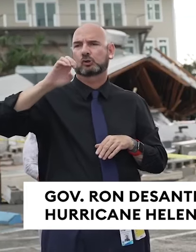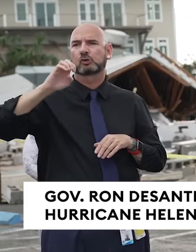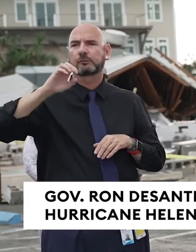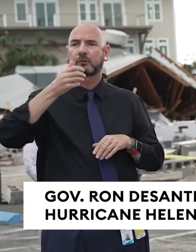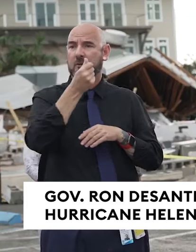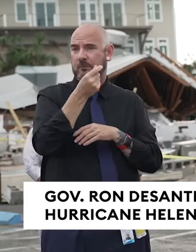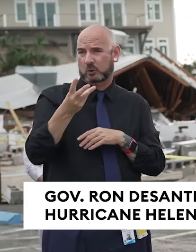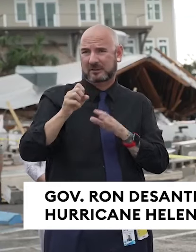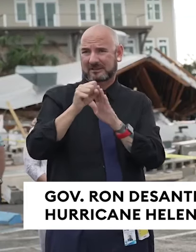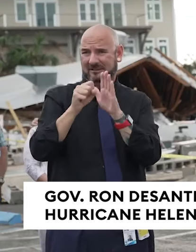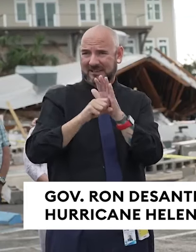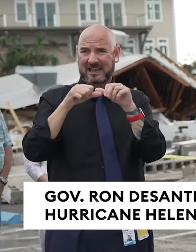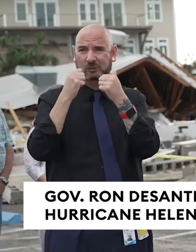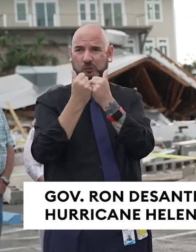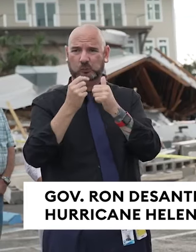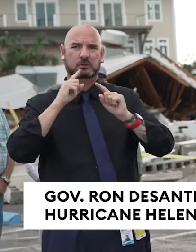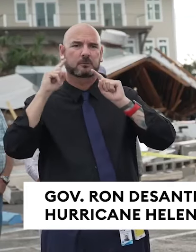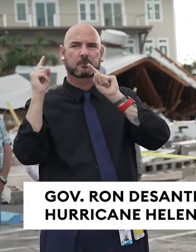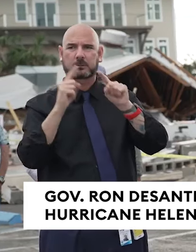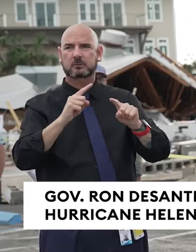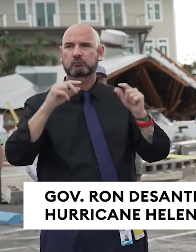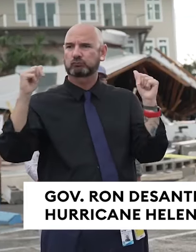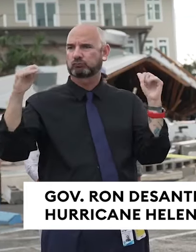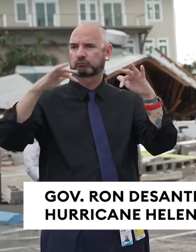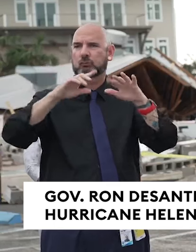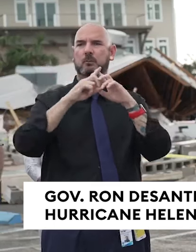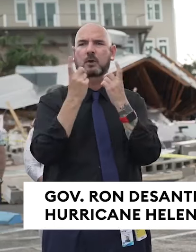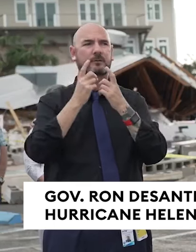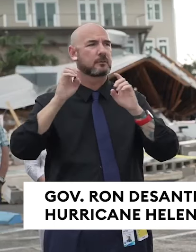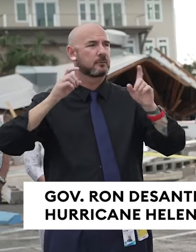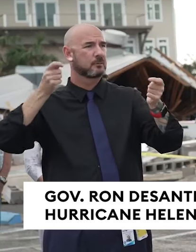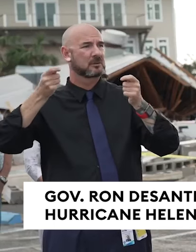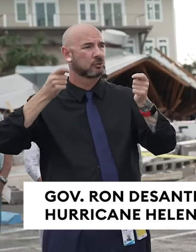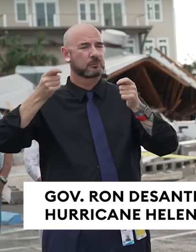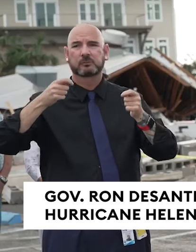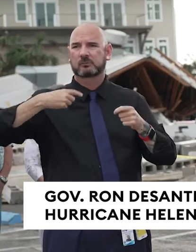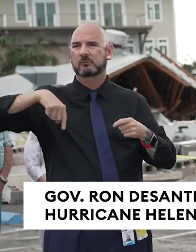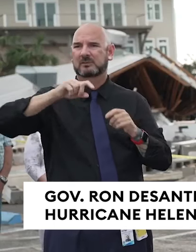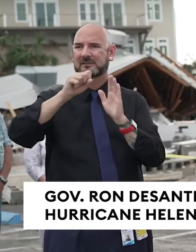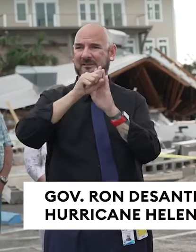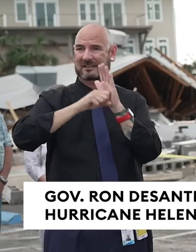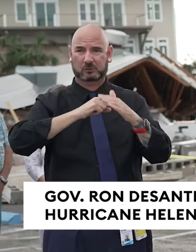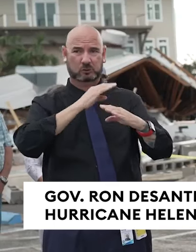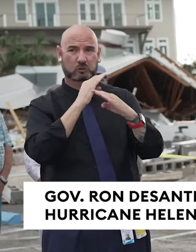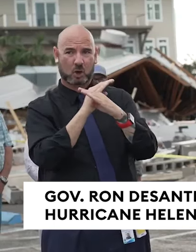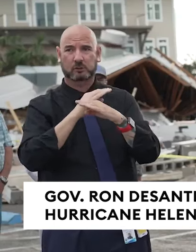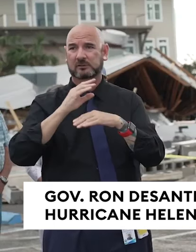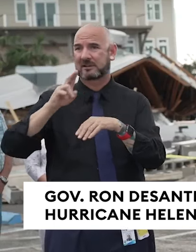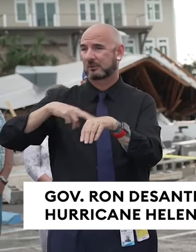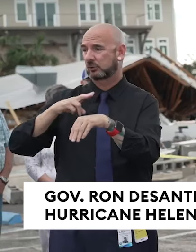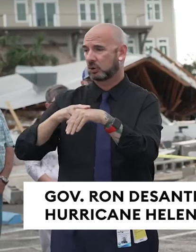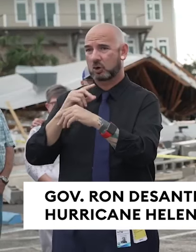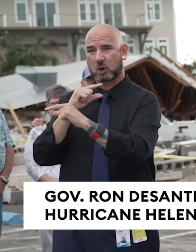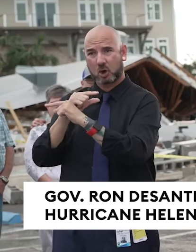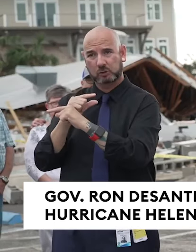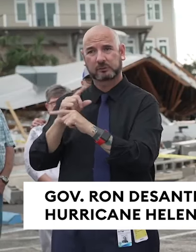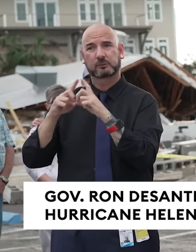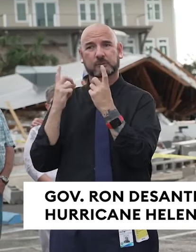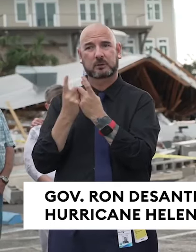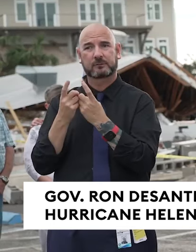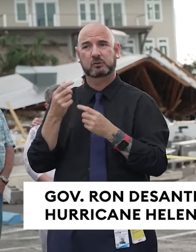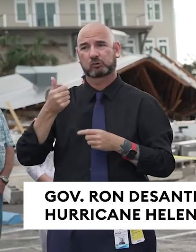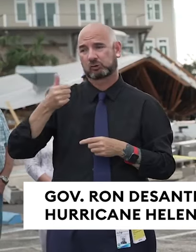response, including the Division of Emergency Management, our Florida State Guard, our Florida National Guard, our Department of Transportation, our